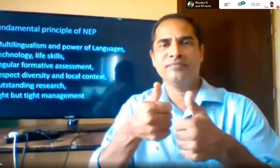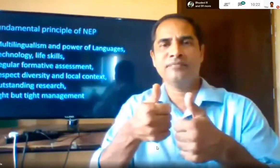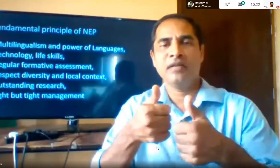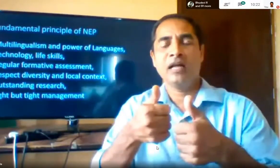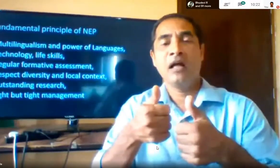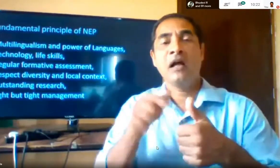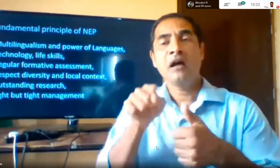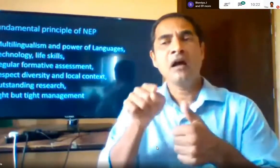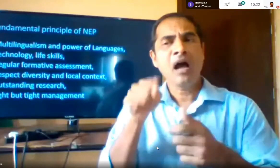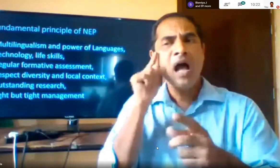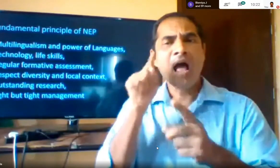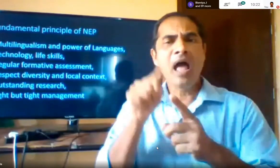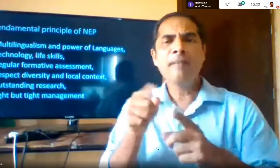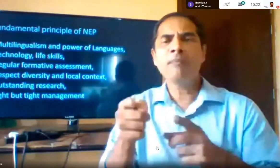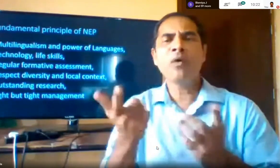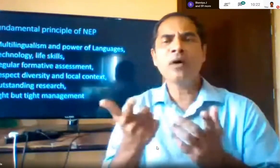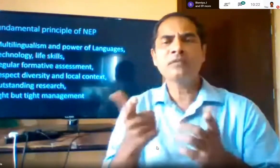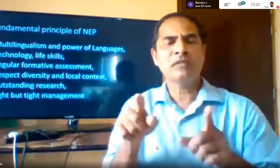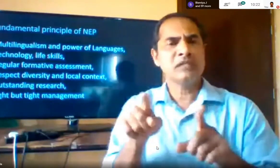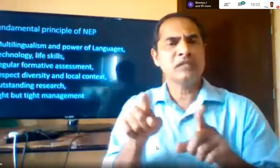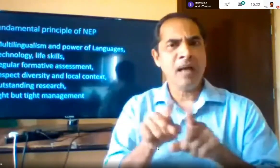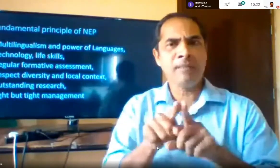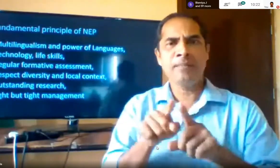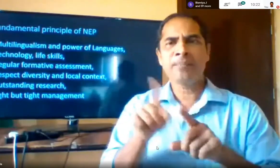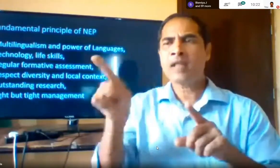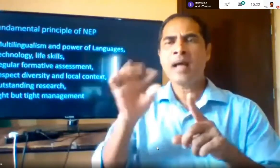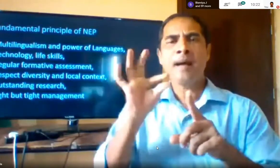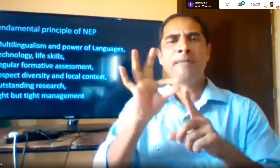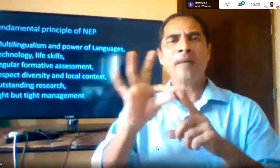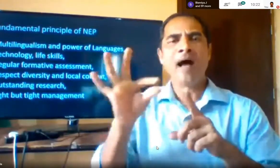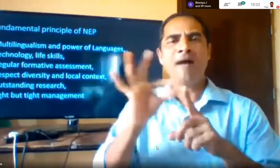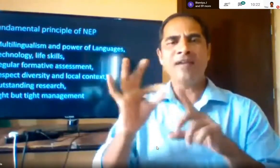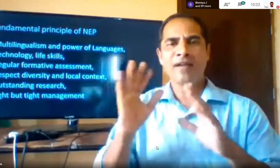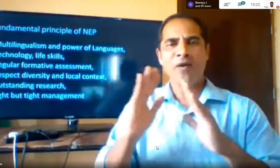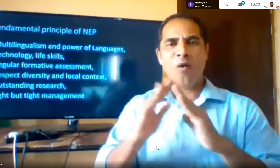in the class, and after that they will be having a formative assessment type.